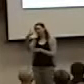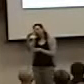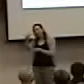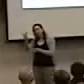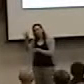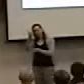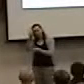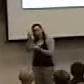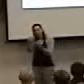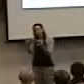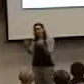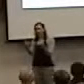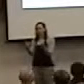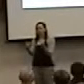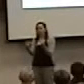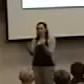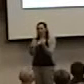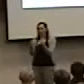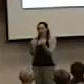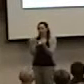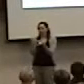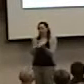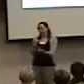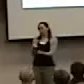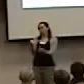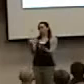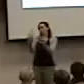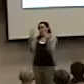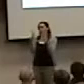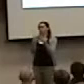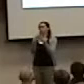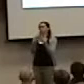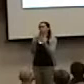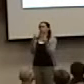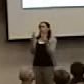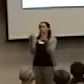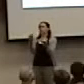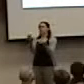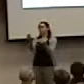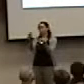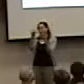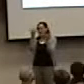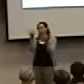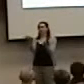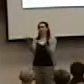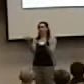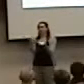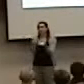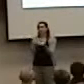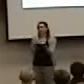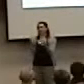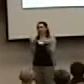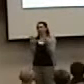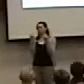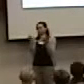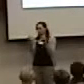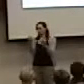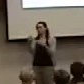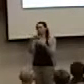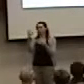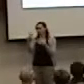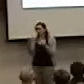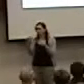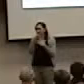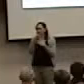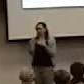Sometimes you and I are overwhelmed by the amount of information and choices that we receive. I suspect many of you in the